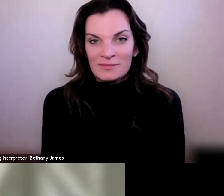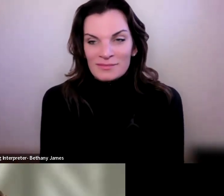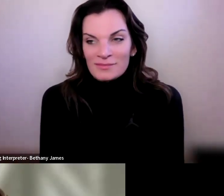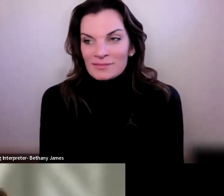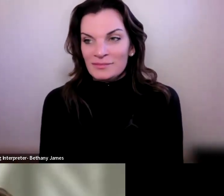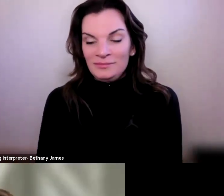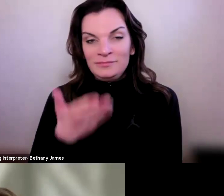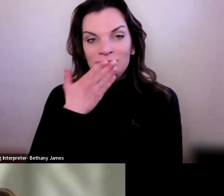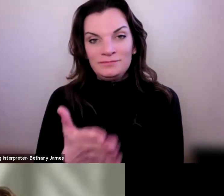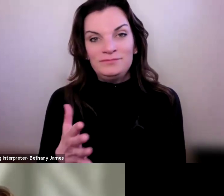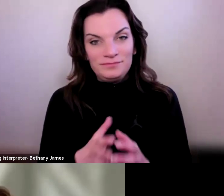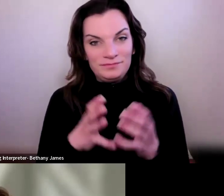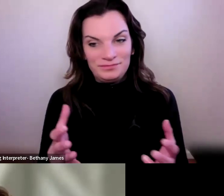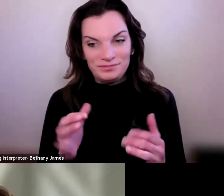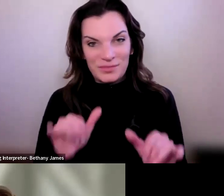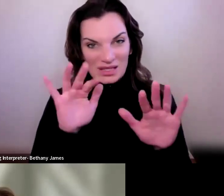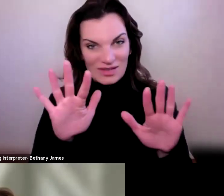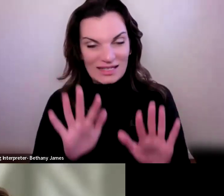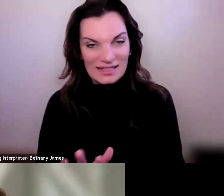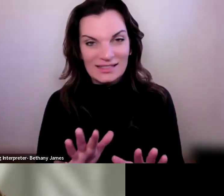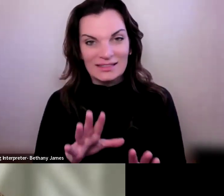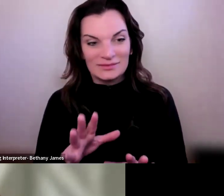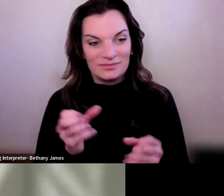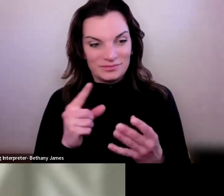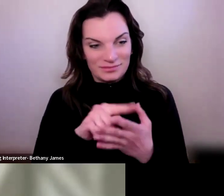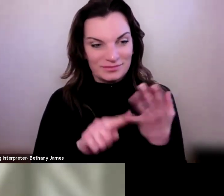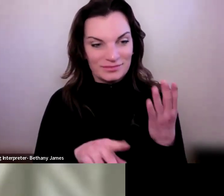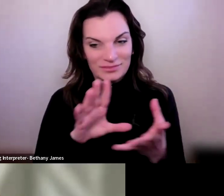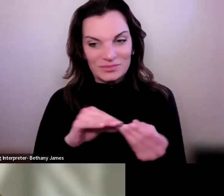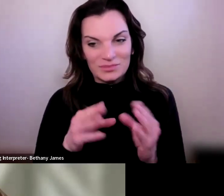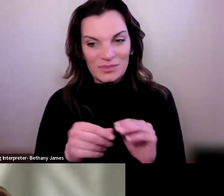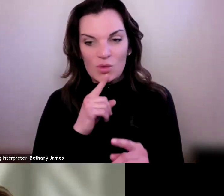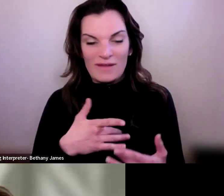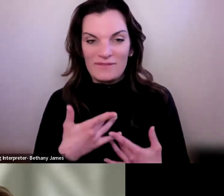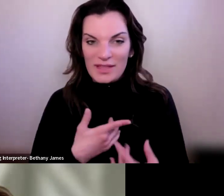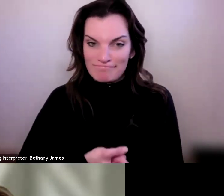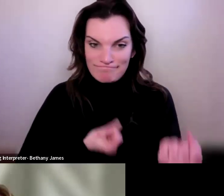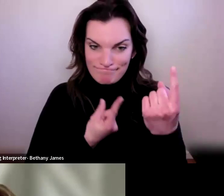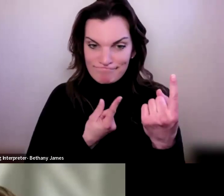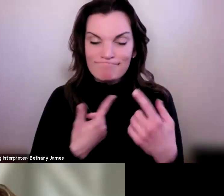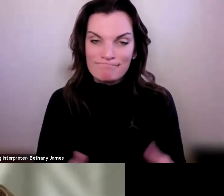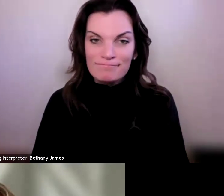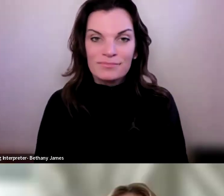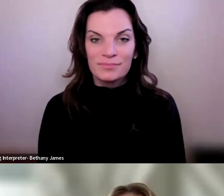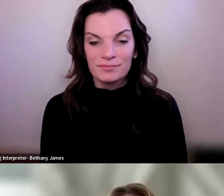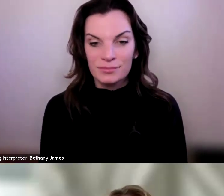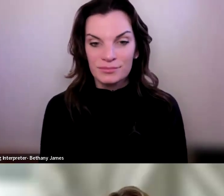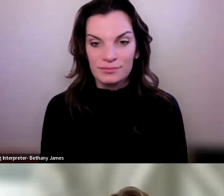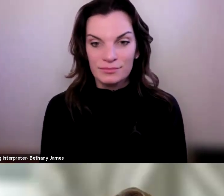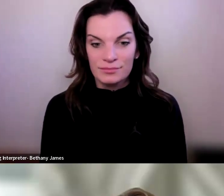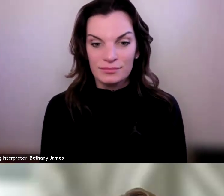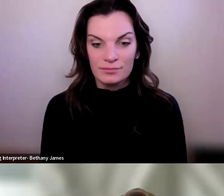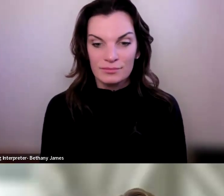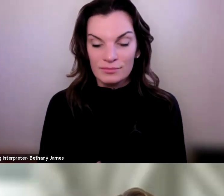Thanks so much, Claudia. That was fantastic, and so many parts of your story really resonate with my own experience as well. Would